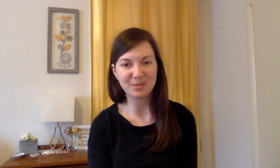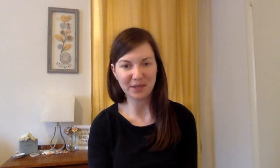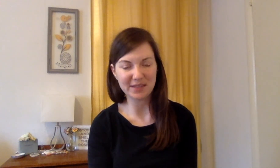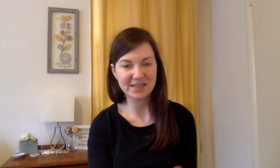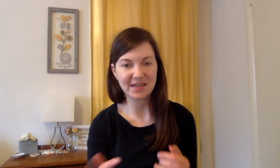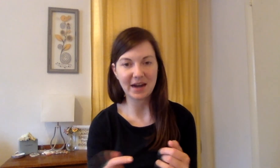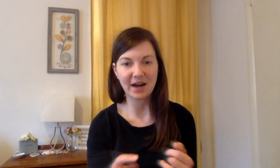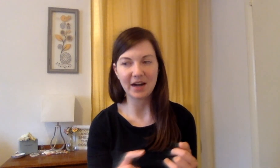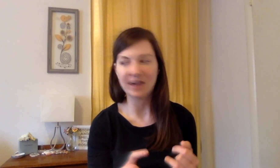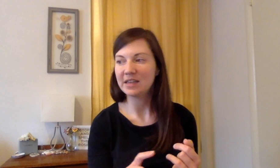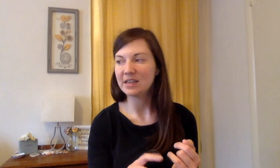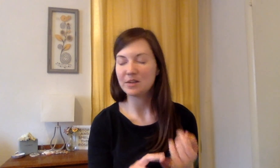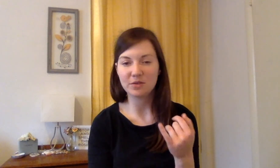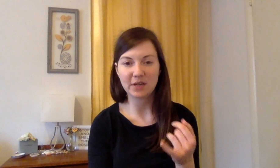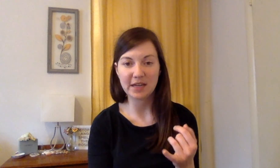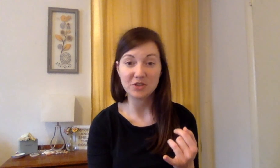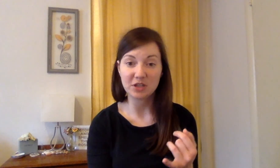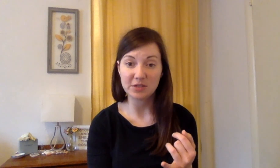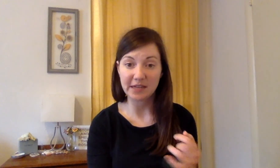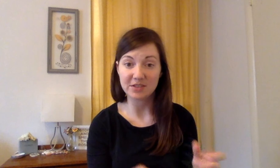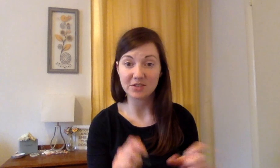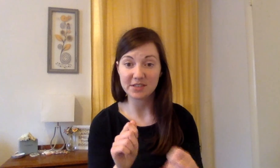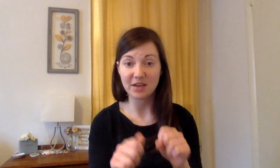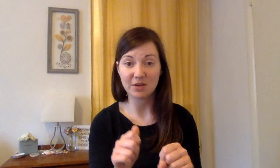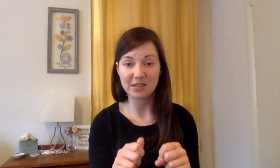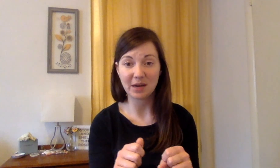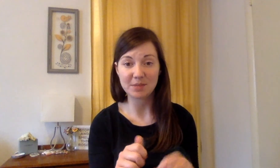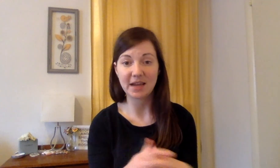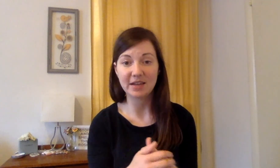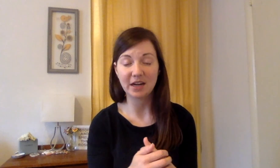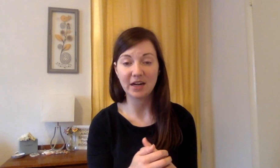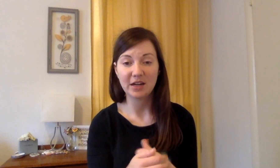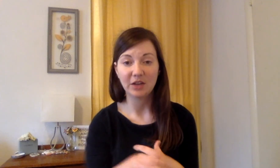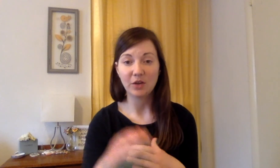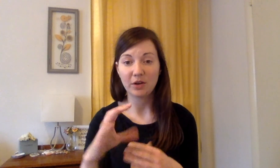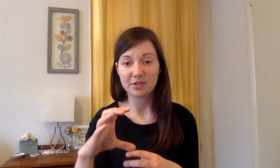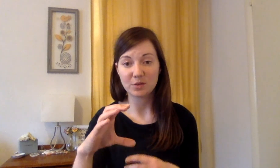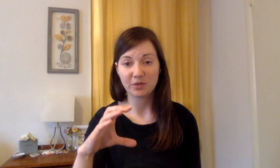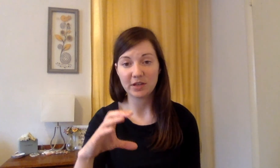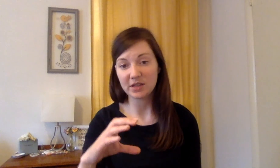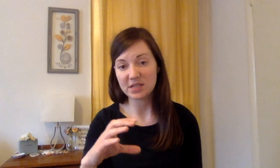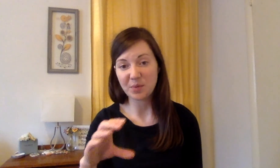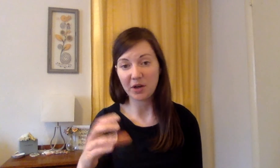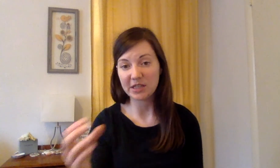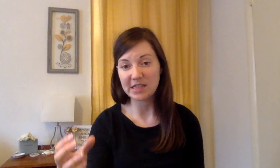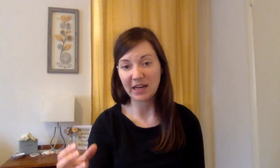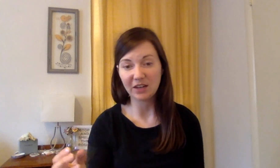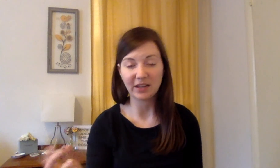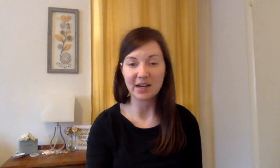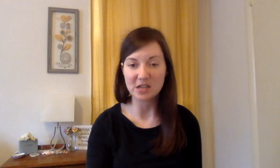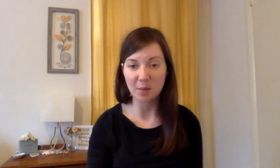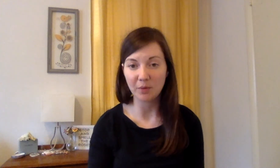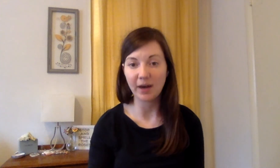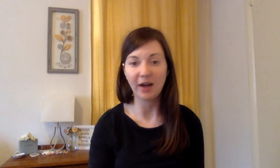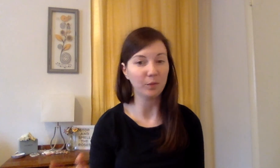instruments are kitchen utensils that you can tap together. You can also fill a small container like a Tupperware with